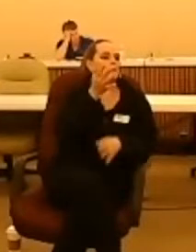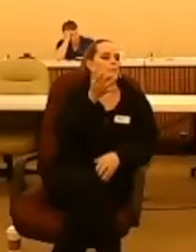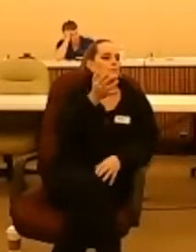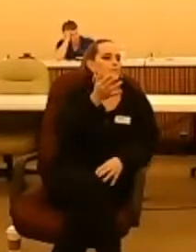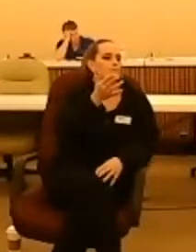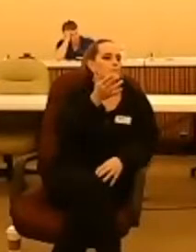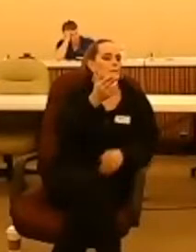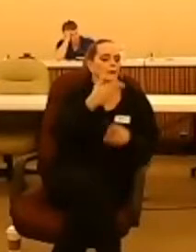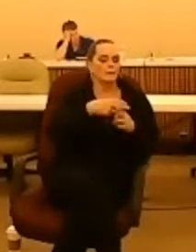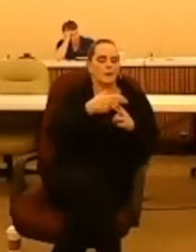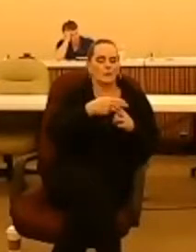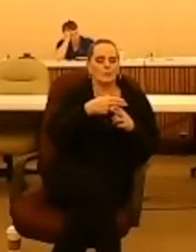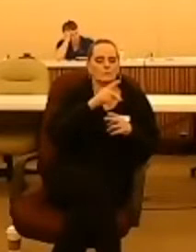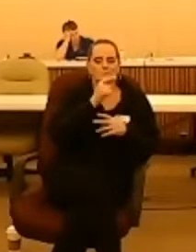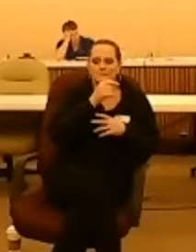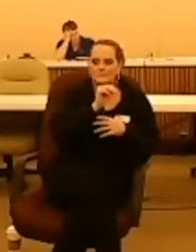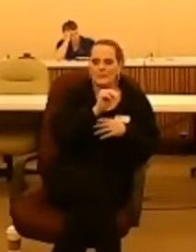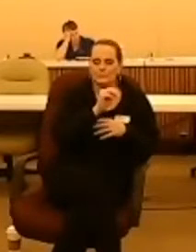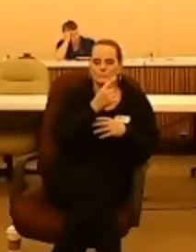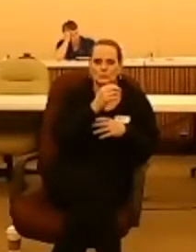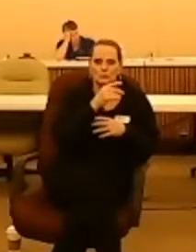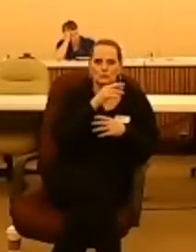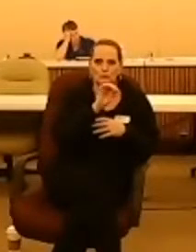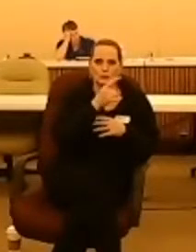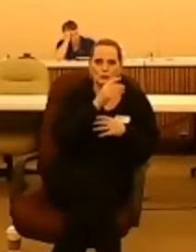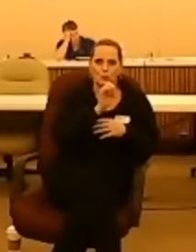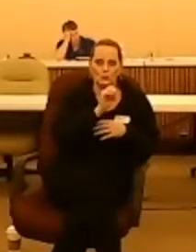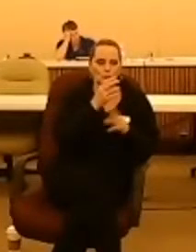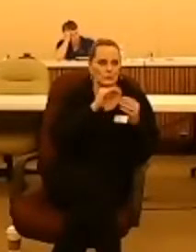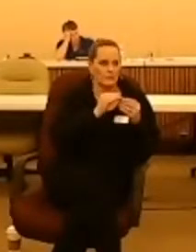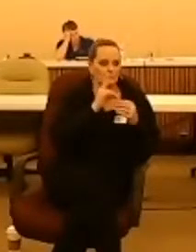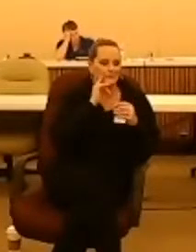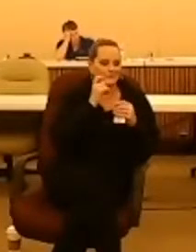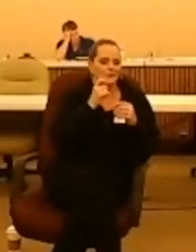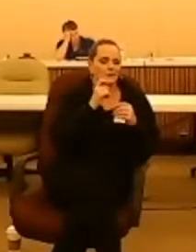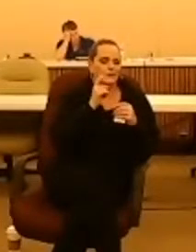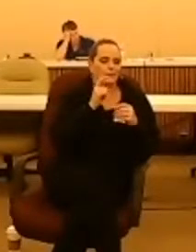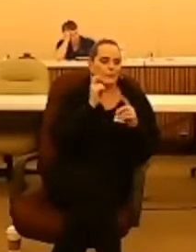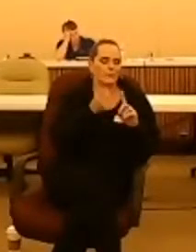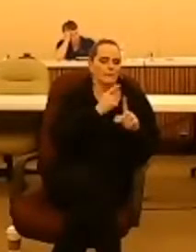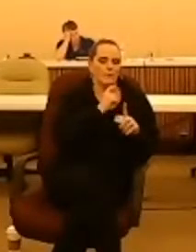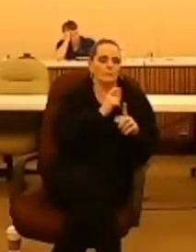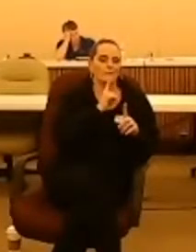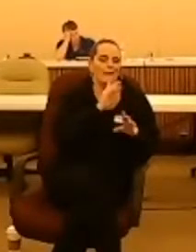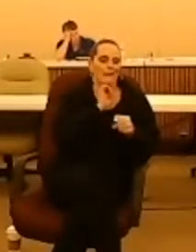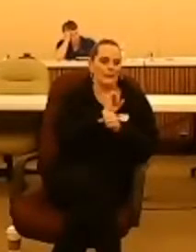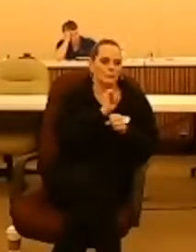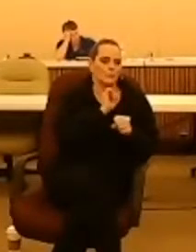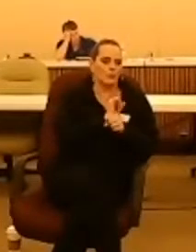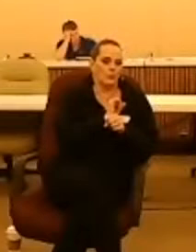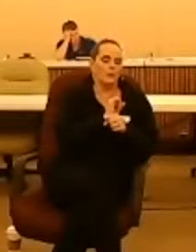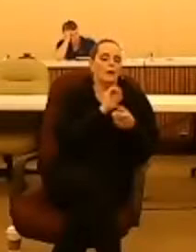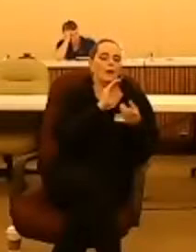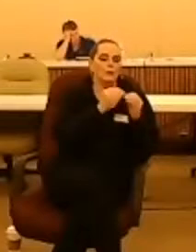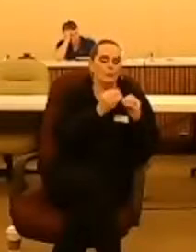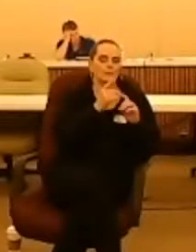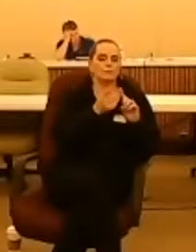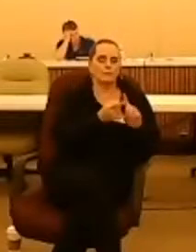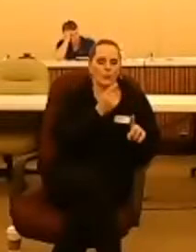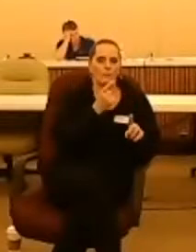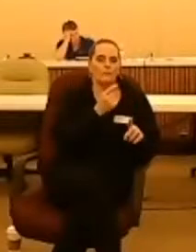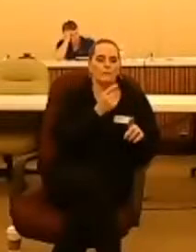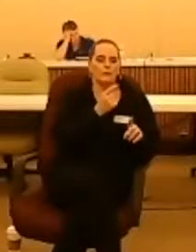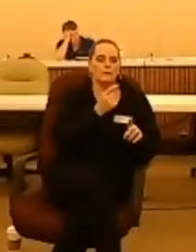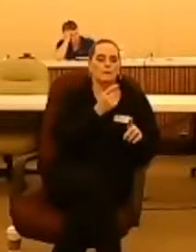I'll call them the Tom George numbers, because again, they were taken from the actual numbers from